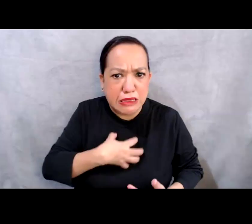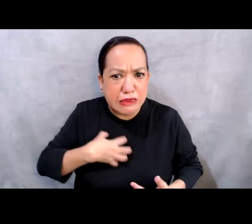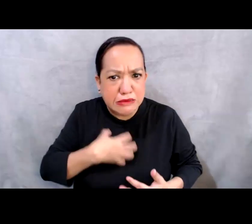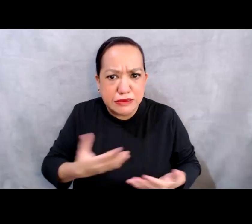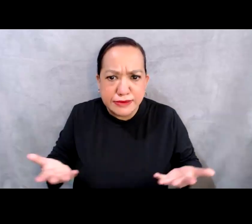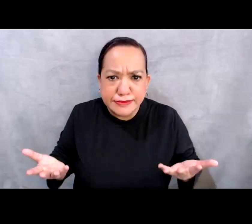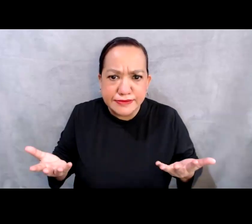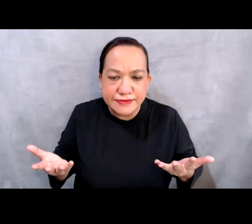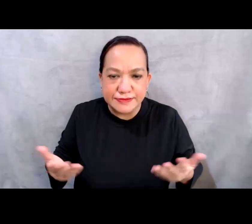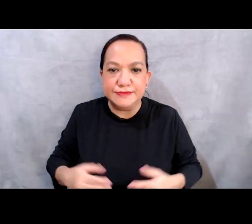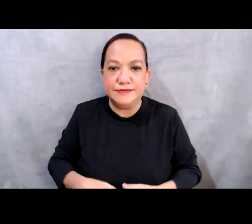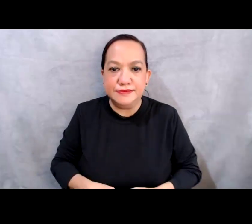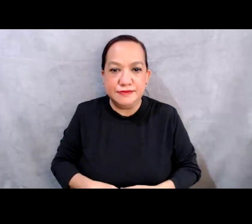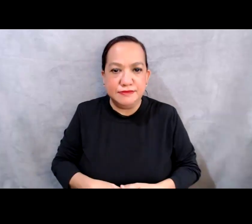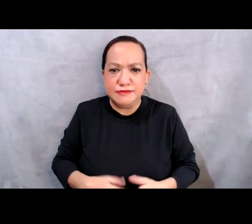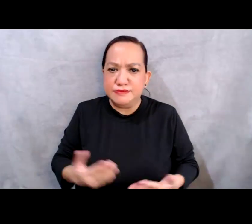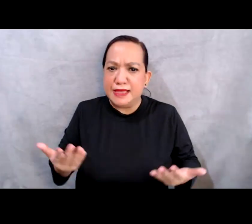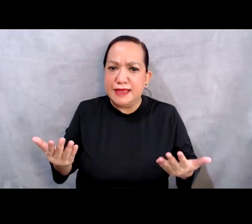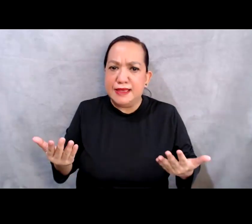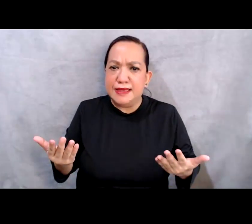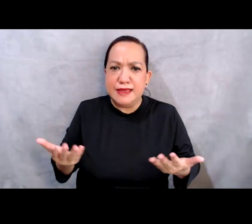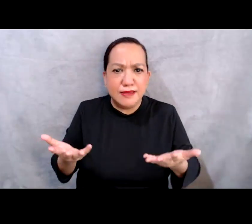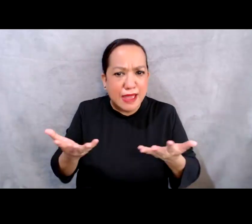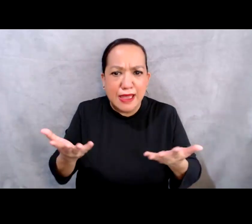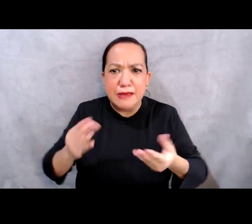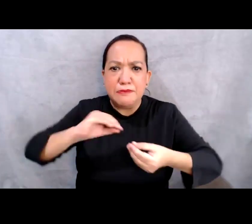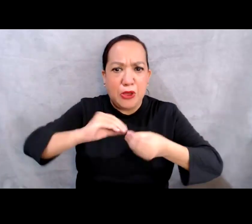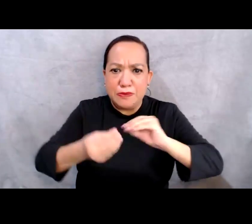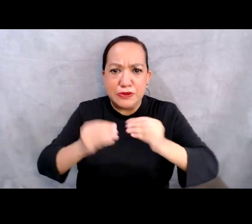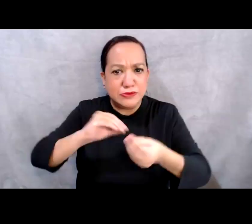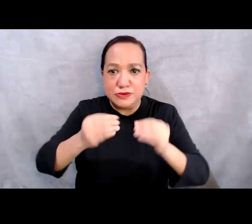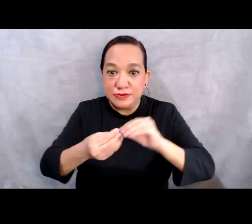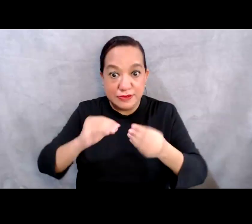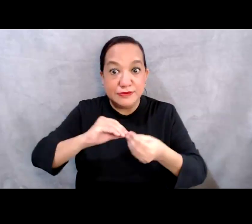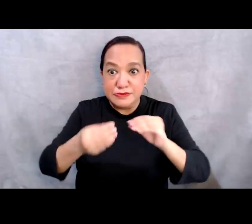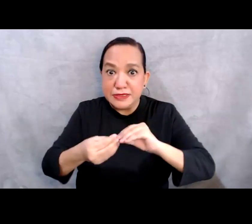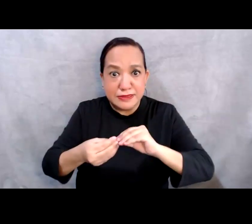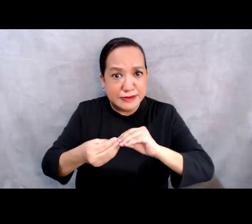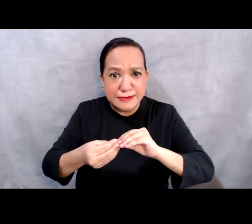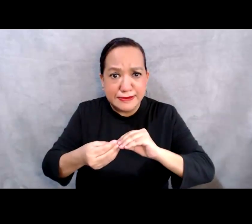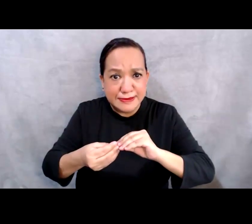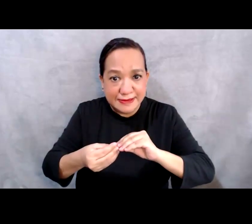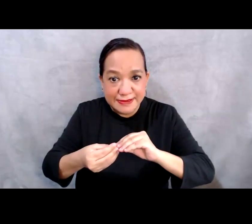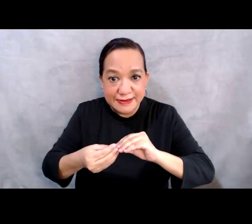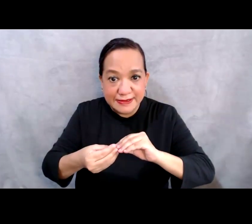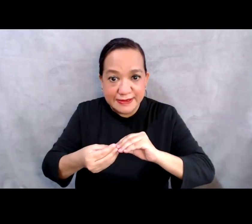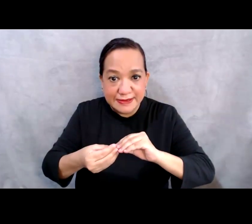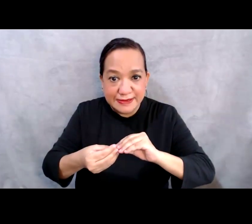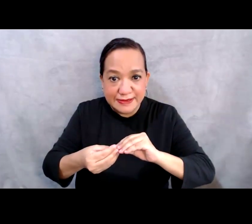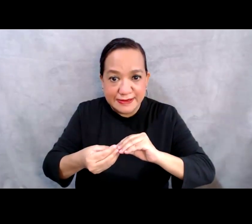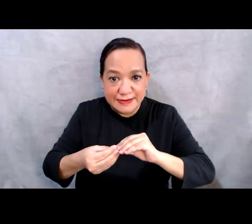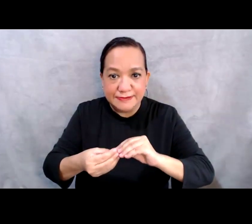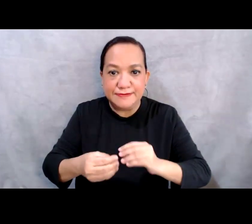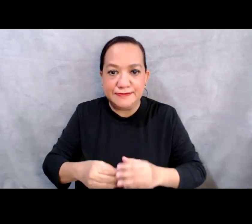is with how the problem solving